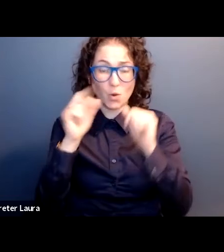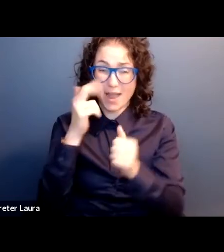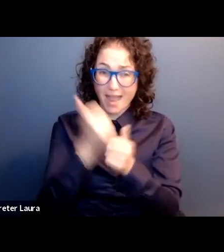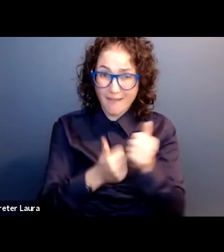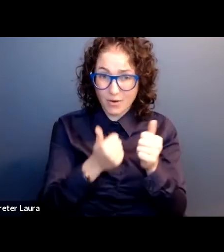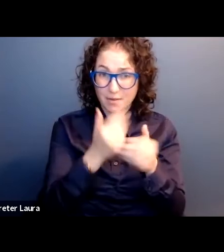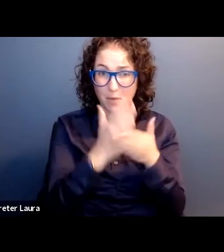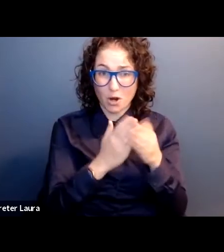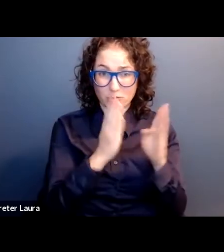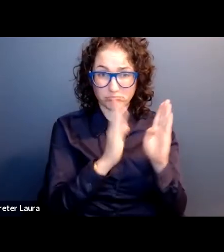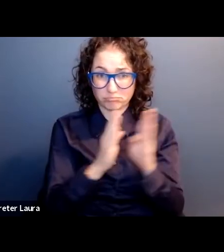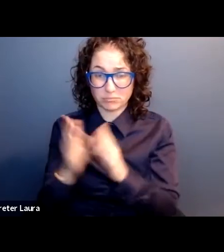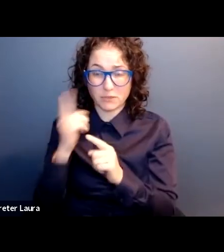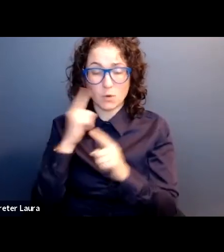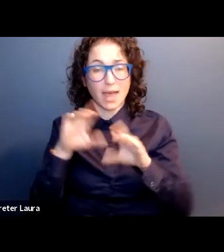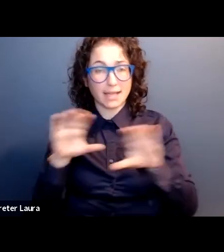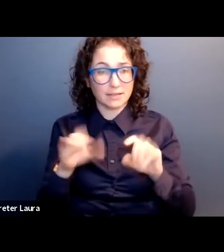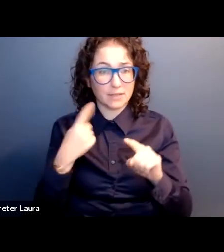the activities that we will,